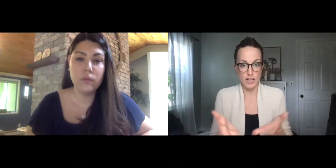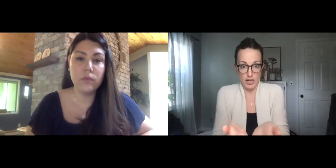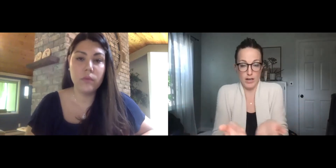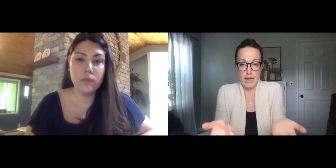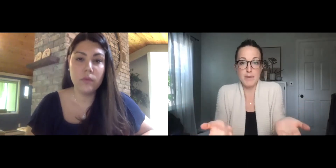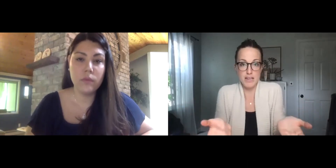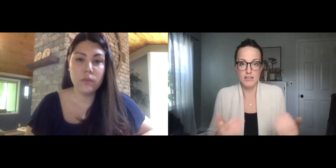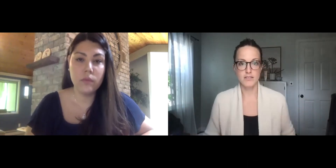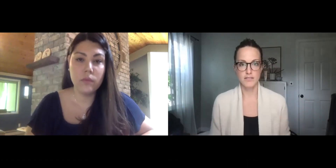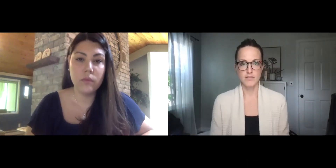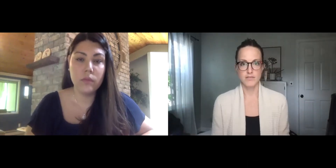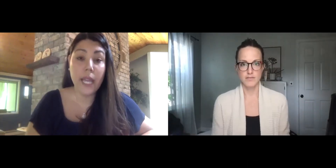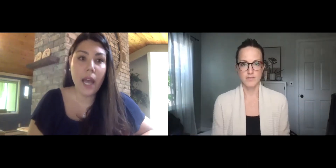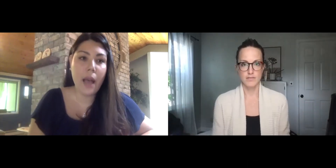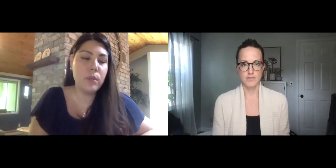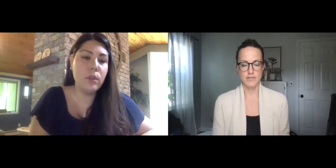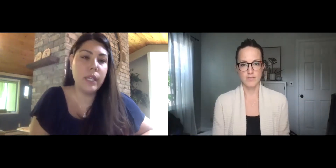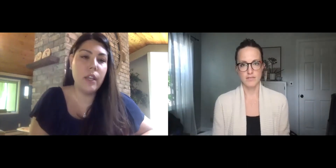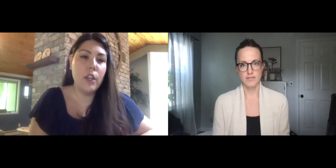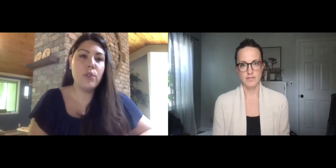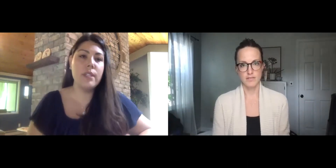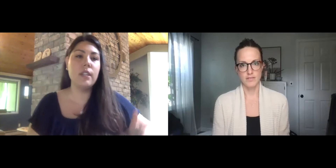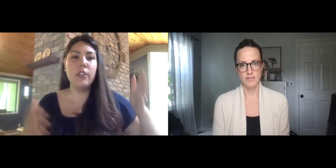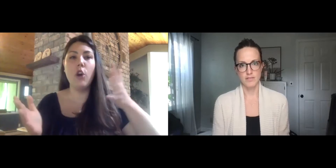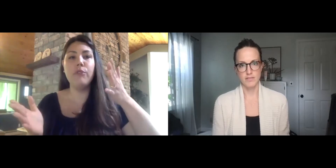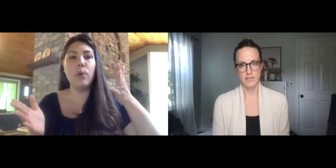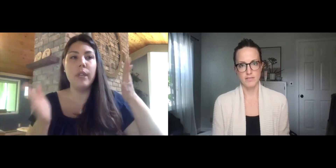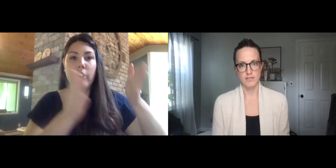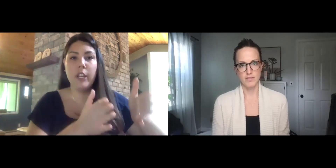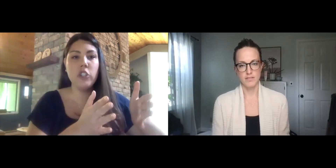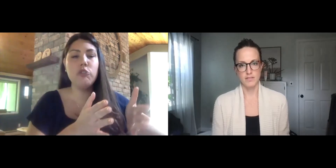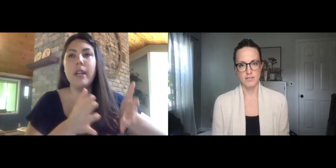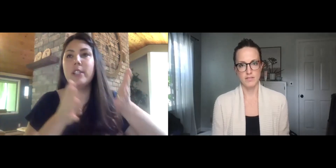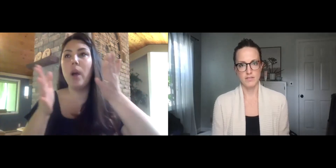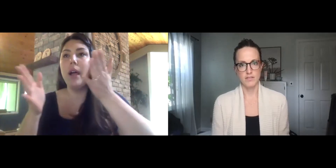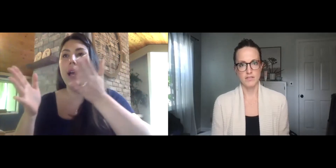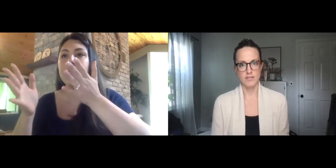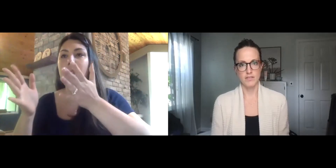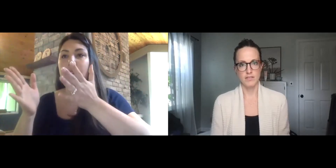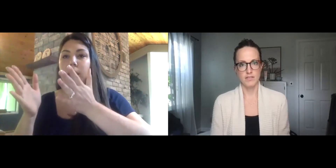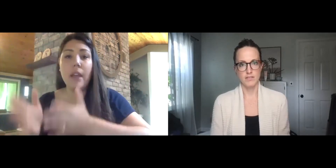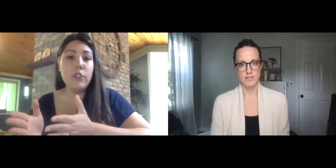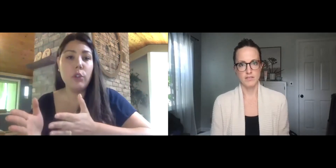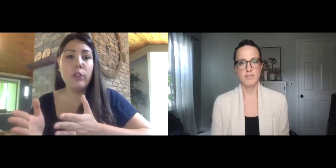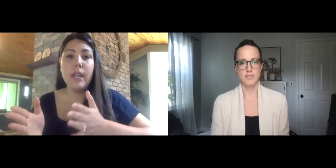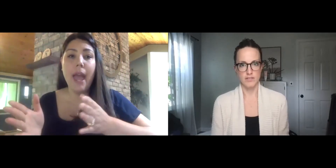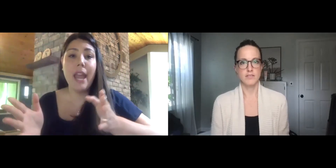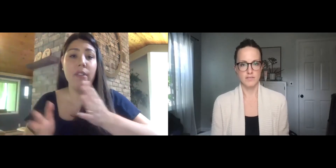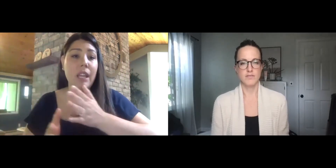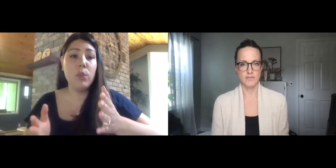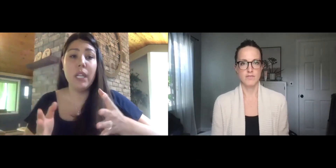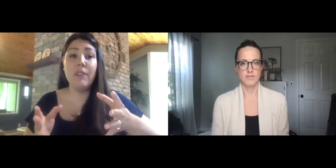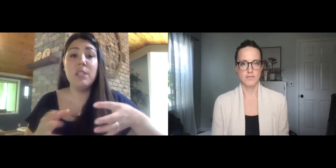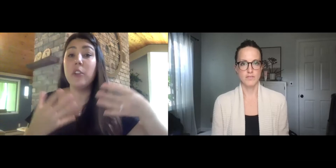teaching a baby? Yeah, absolutely. So this can go for hearing children as well as deaf children and